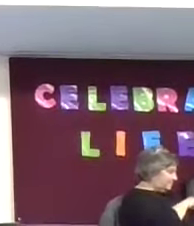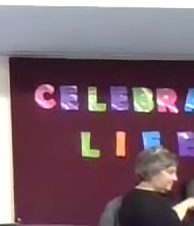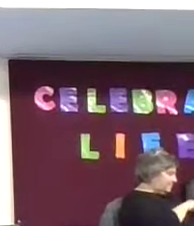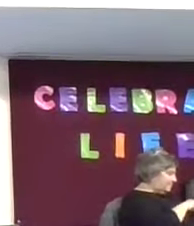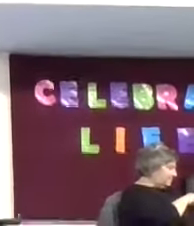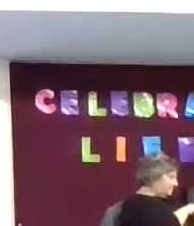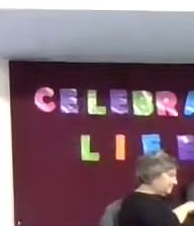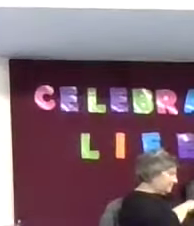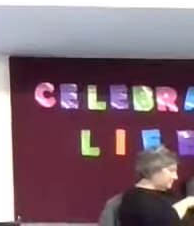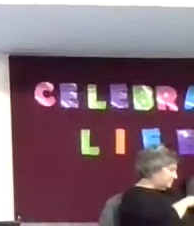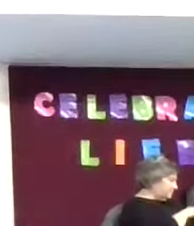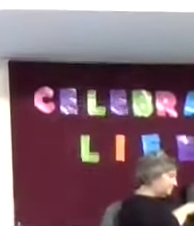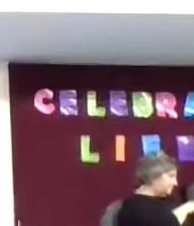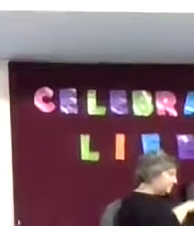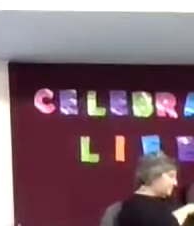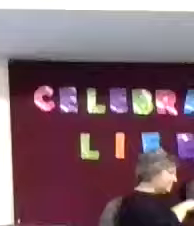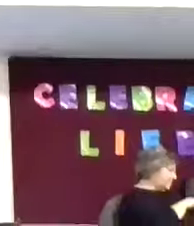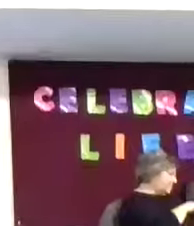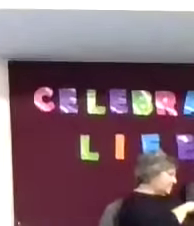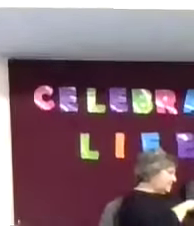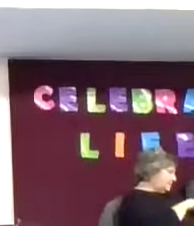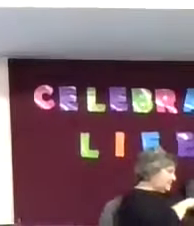He is not there. Okay.